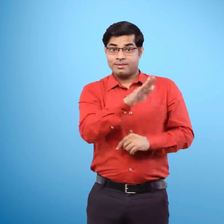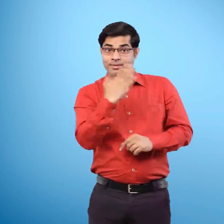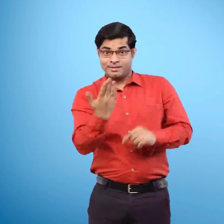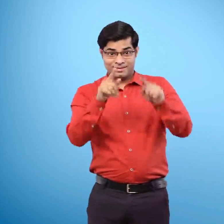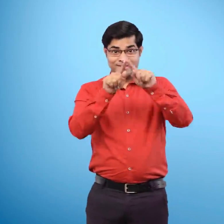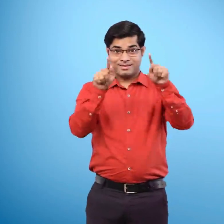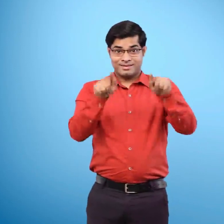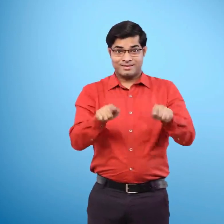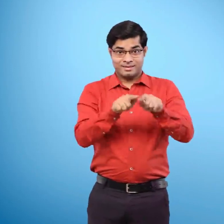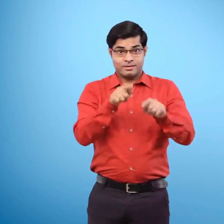Box 2.